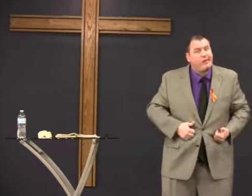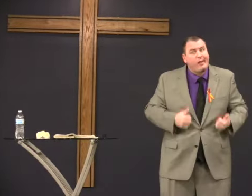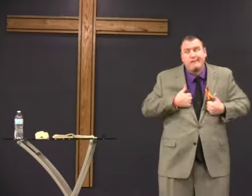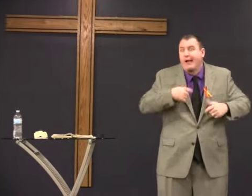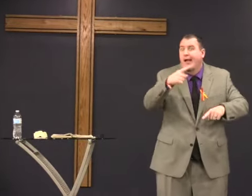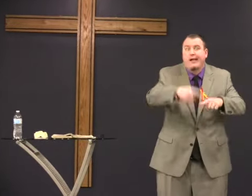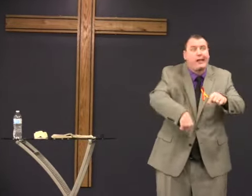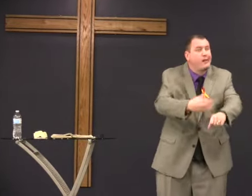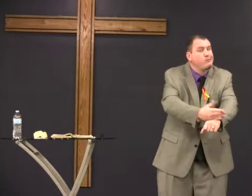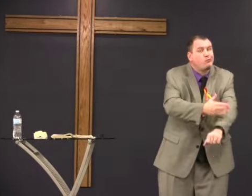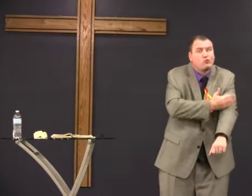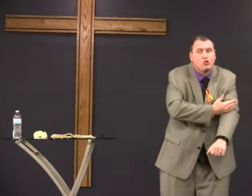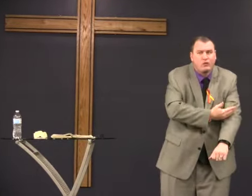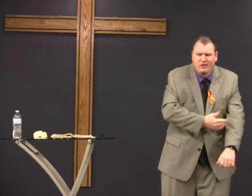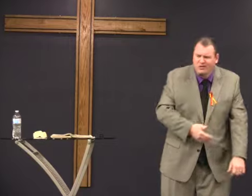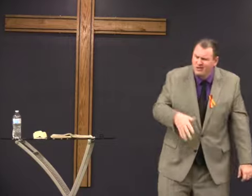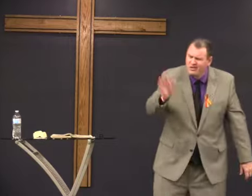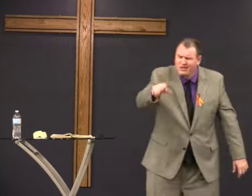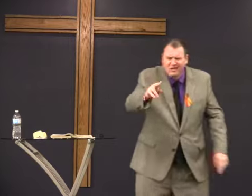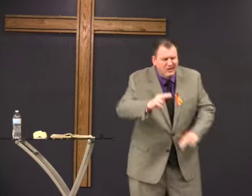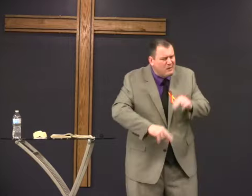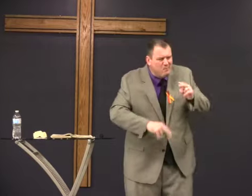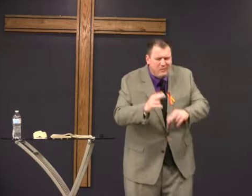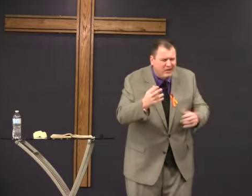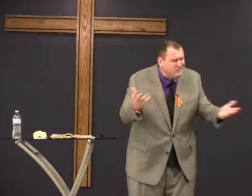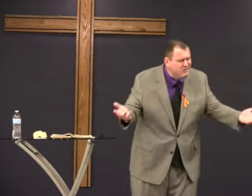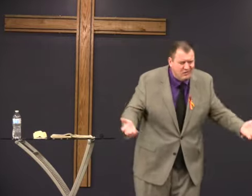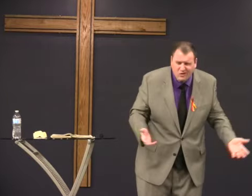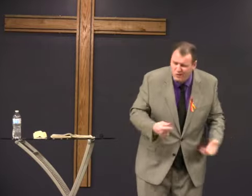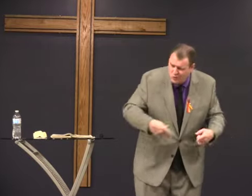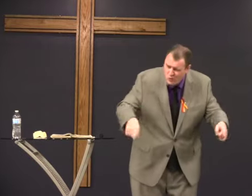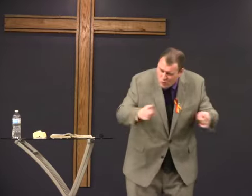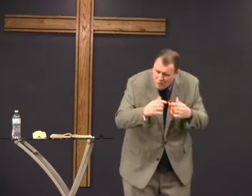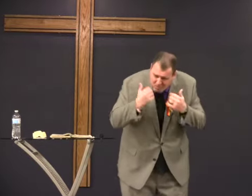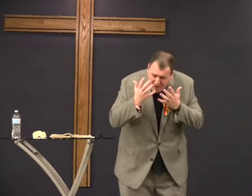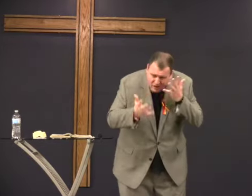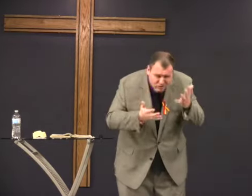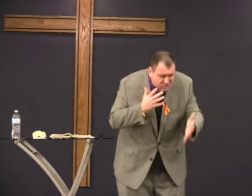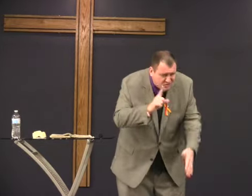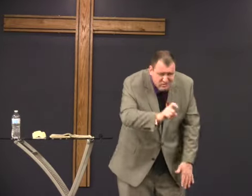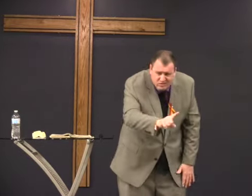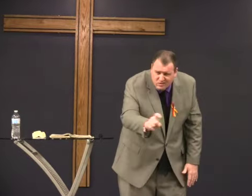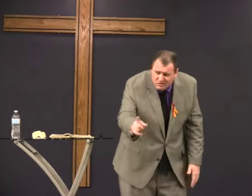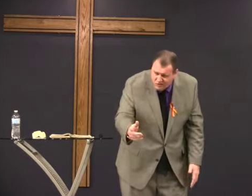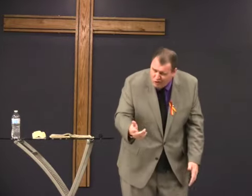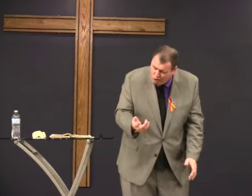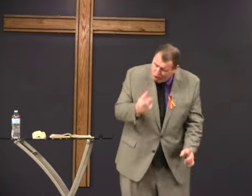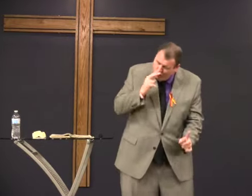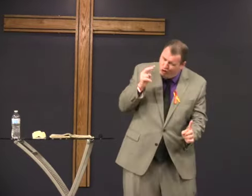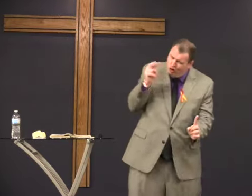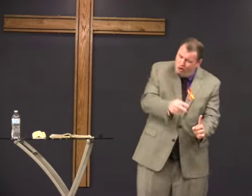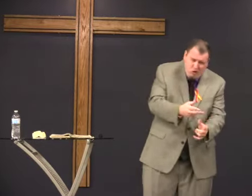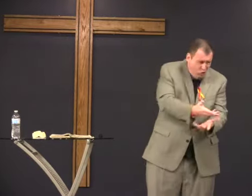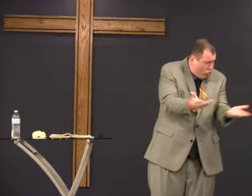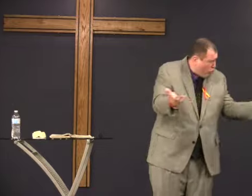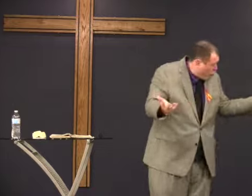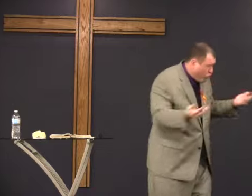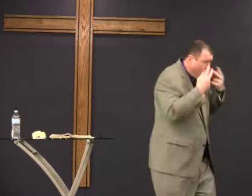It just can't get better. That's my life. I can't get better. And Nehemiah is saying, what? Aren't you embarrassed? Look at